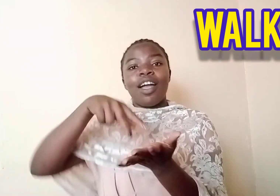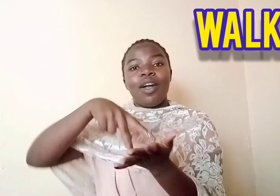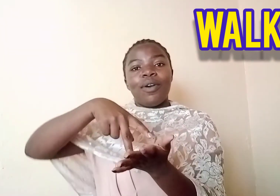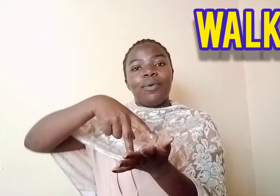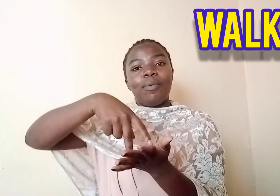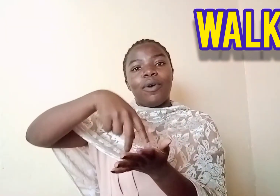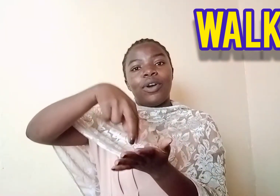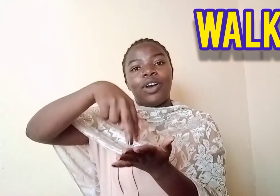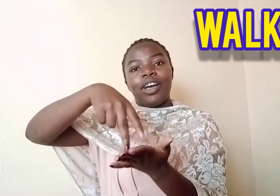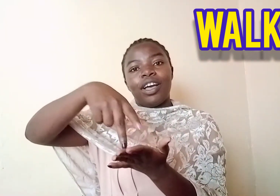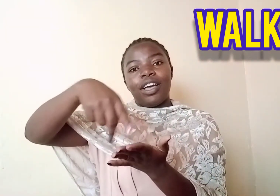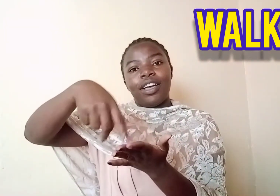Walk.